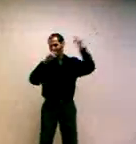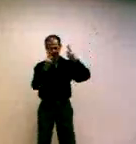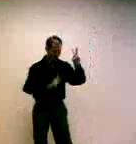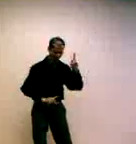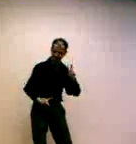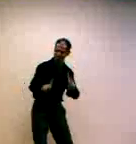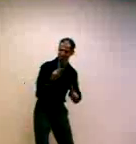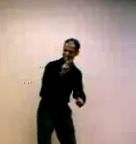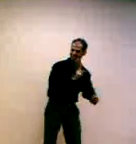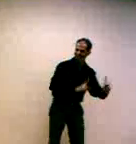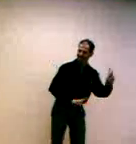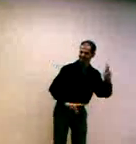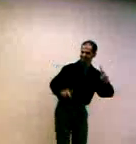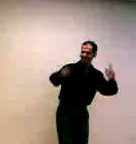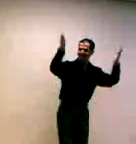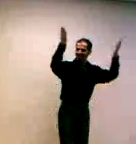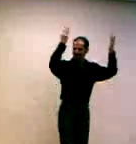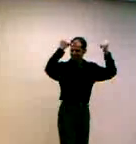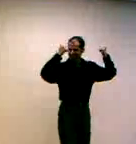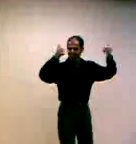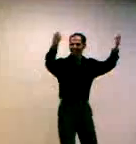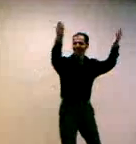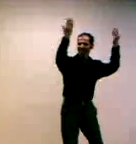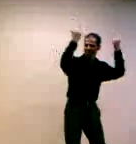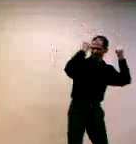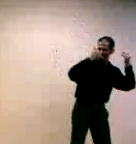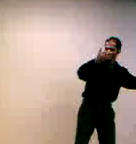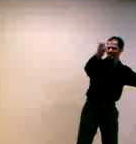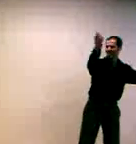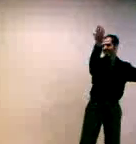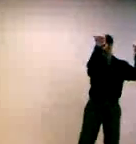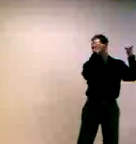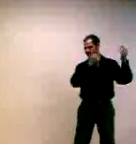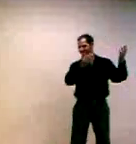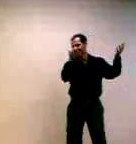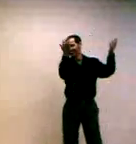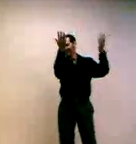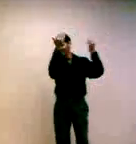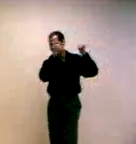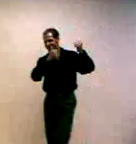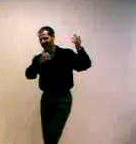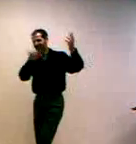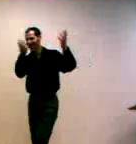Come, all ye nations, all the people, come.